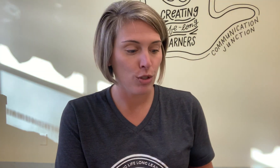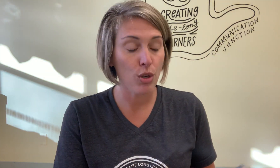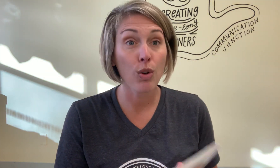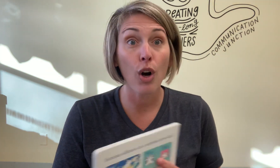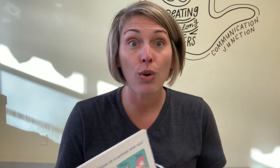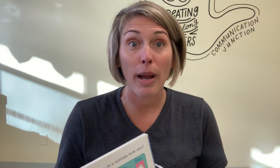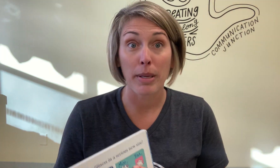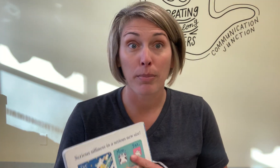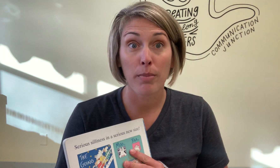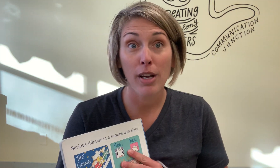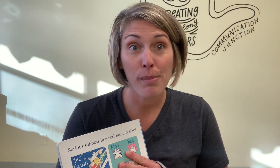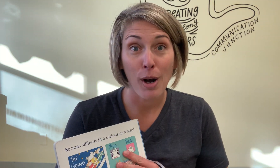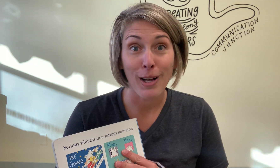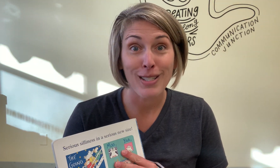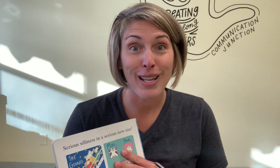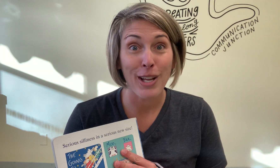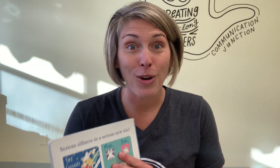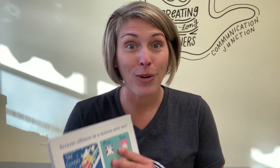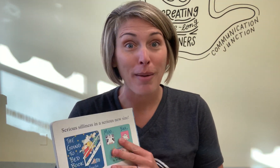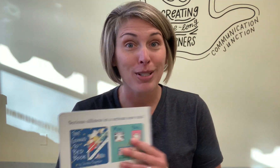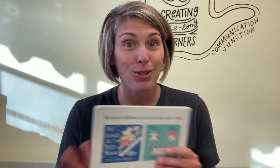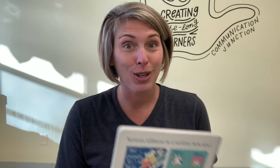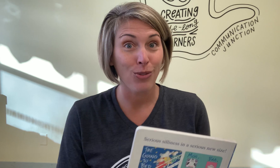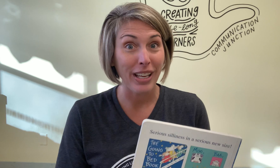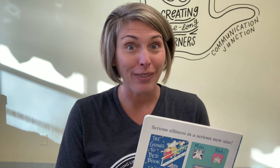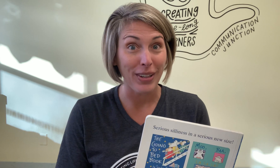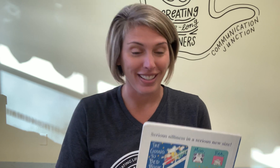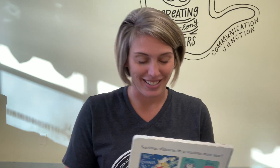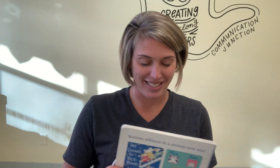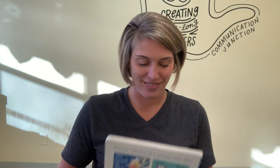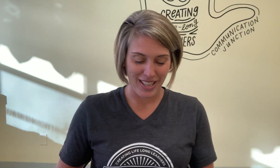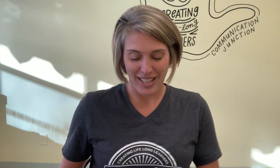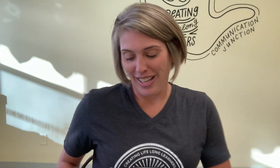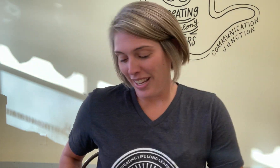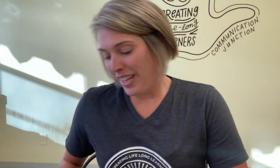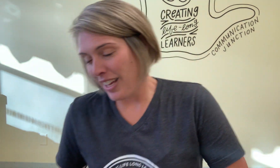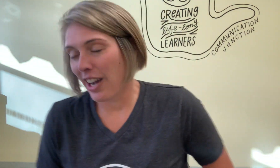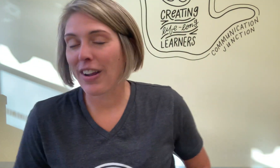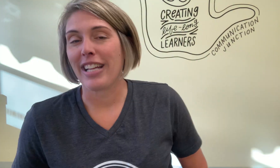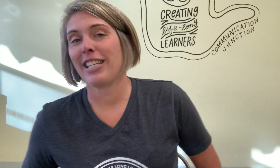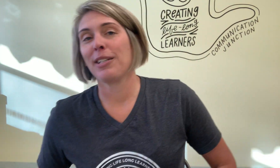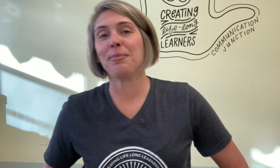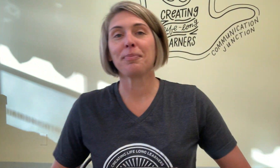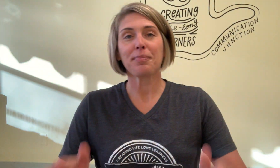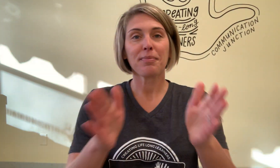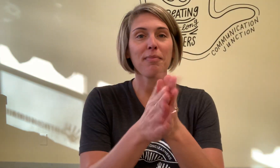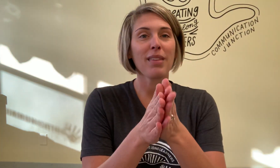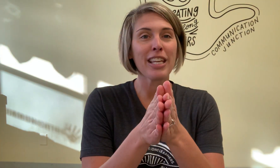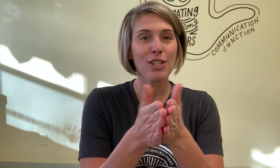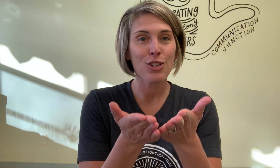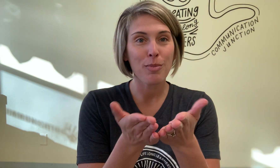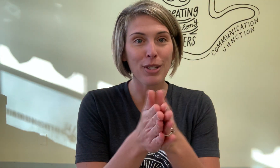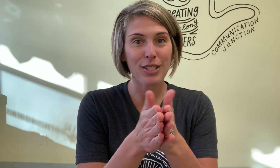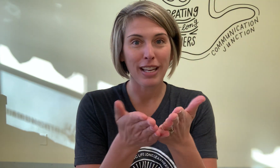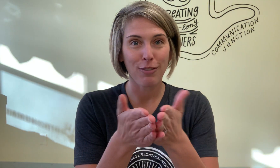do, go grab it. Put me on pause and go grab it so you can read it with us. All right. Can you show me your sign for